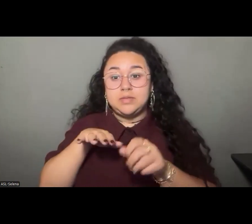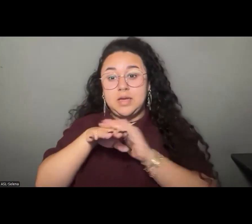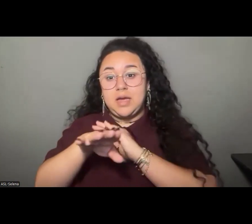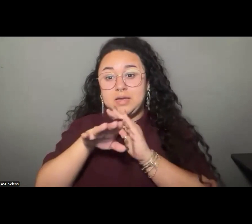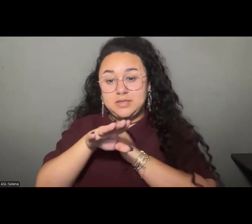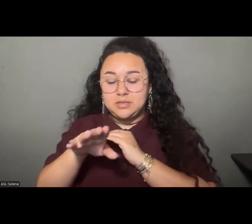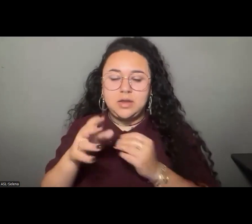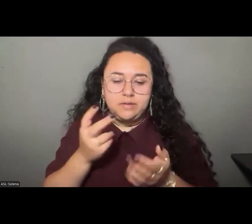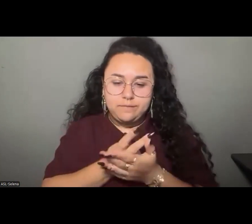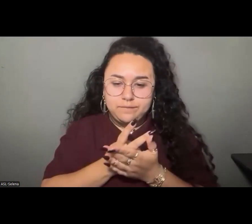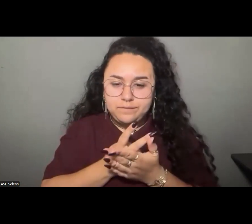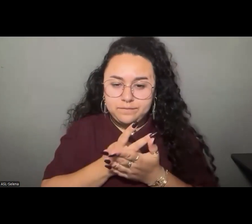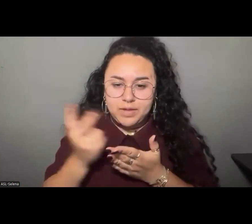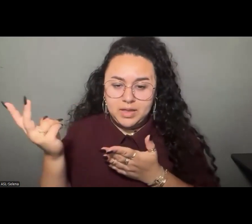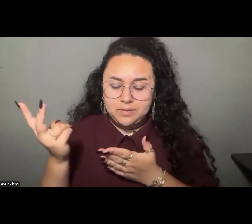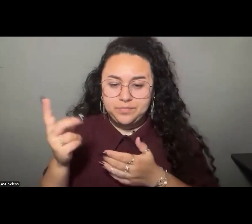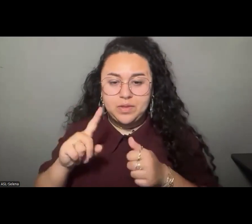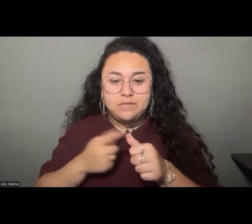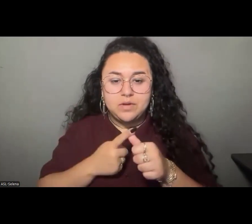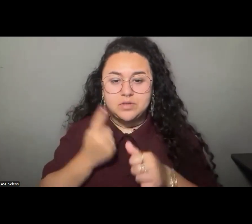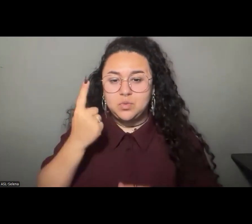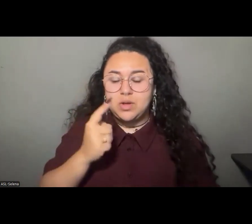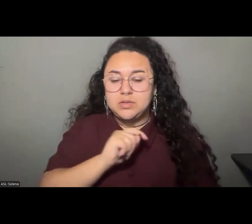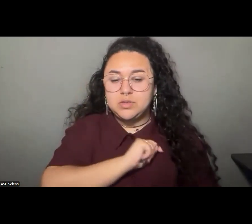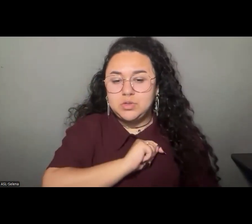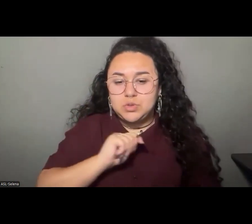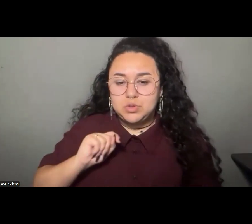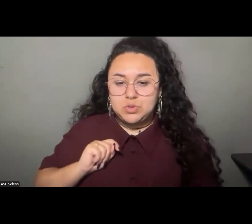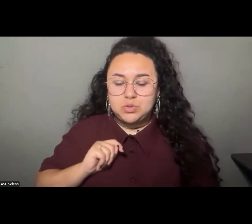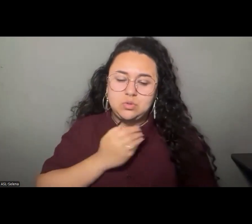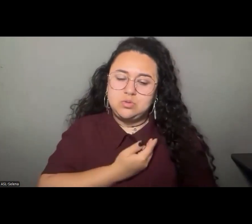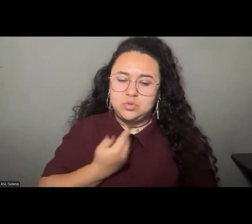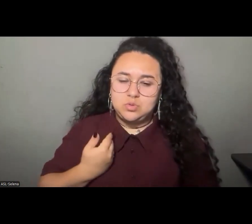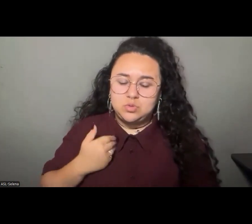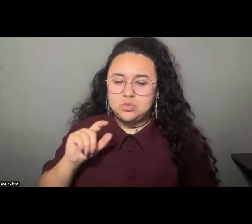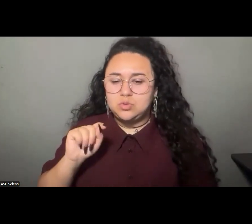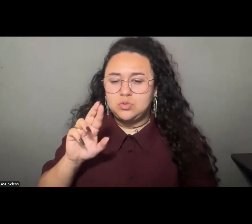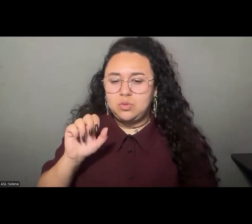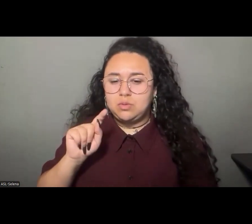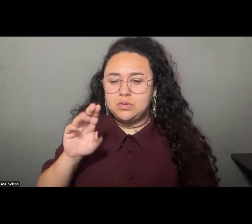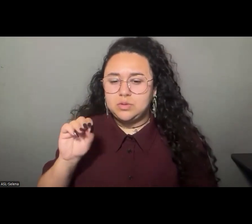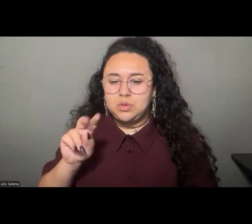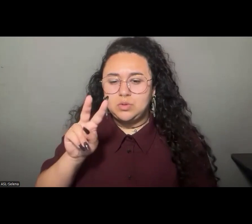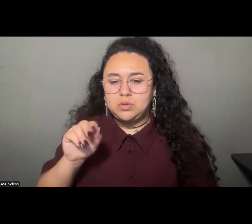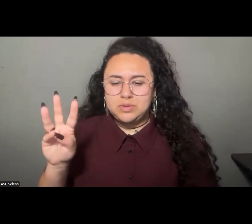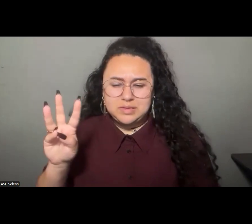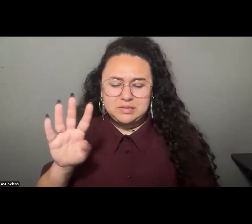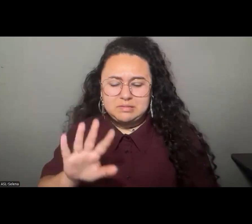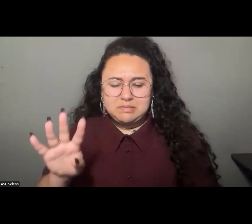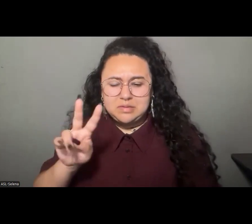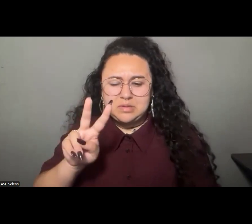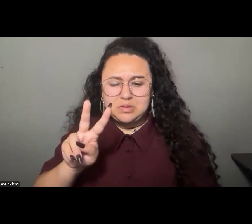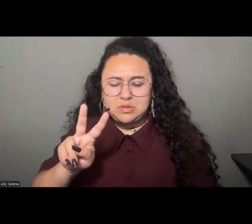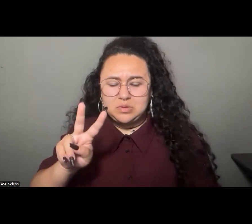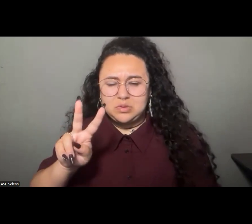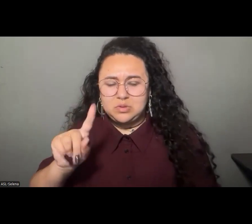Okay, so the first one is Toronto, maybe 2006, 2010. And I just want to say, as I was writing